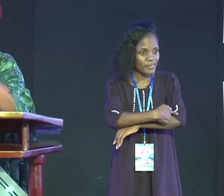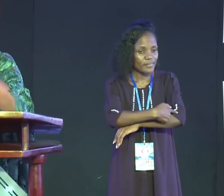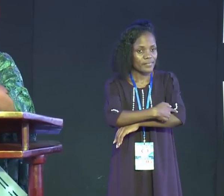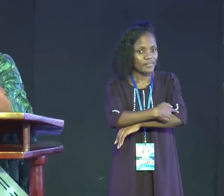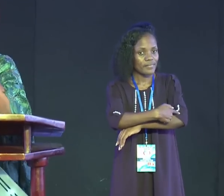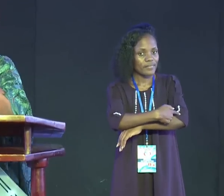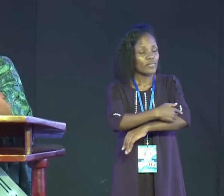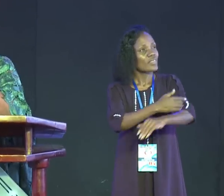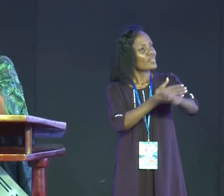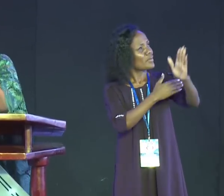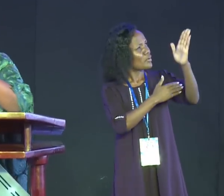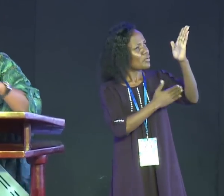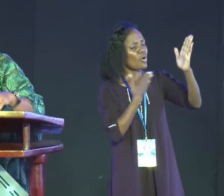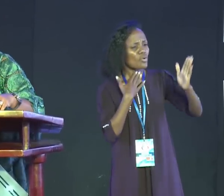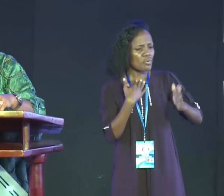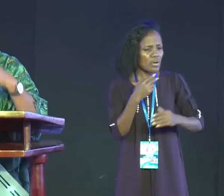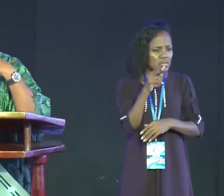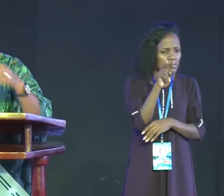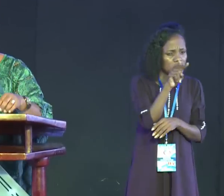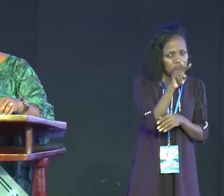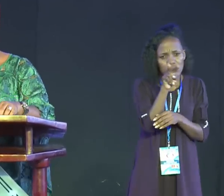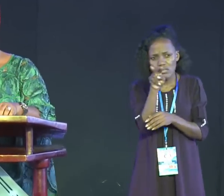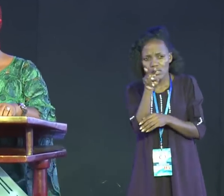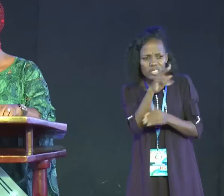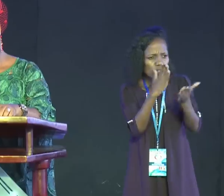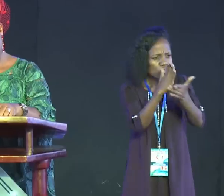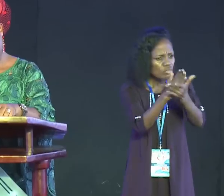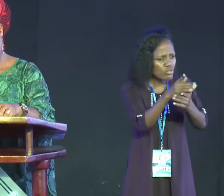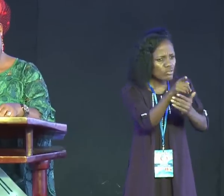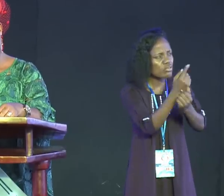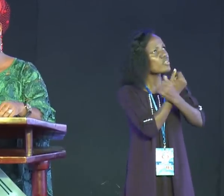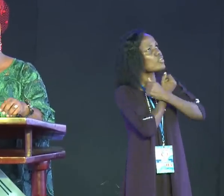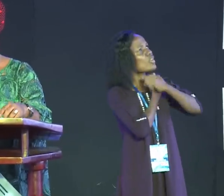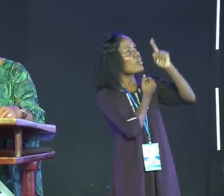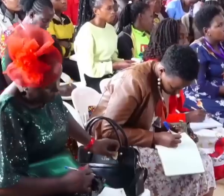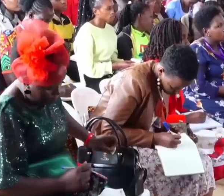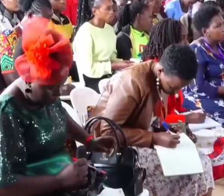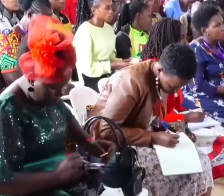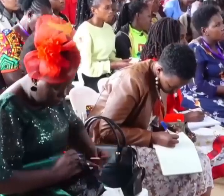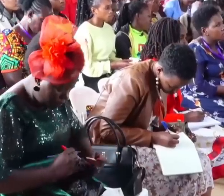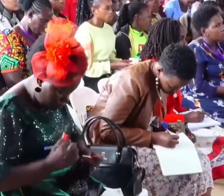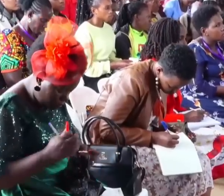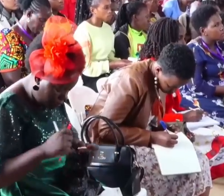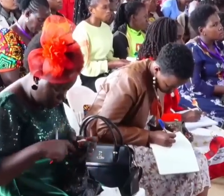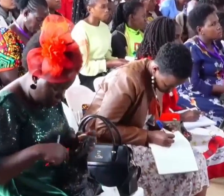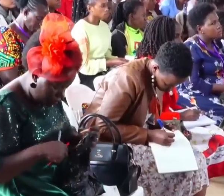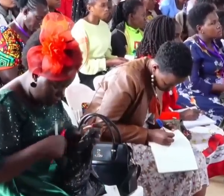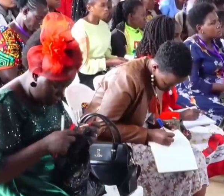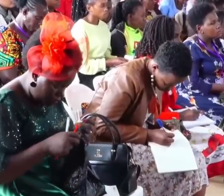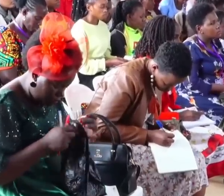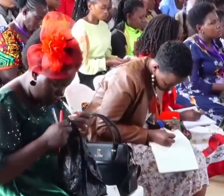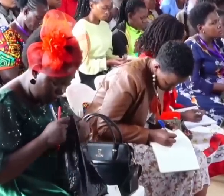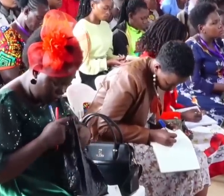tulabe alabe oba tumutaddeko okwagala kwaffe. He wants to see if we've set our love upon him.